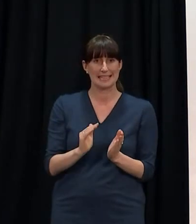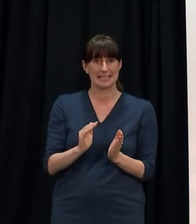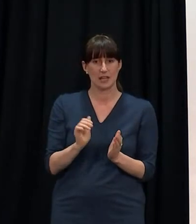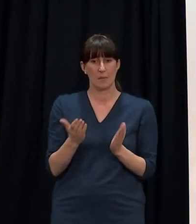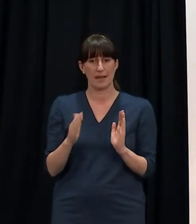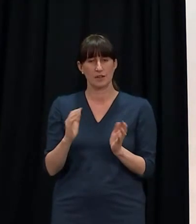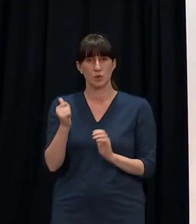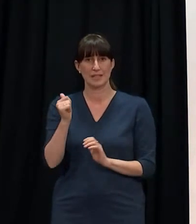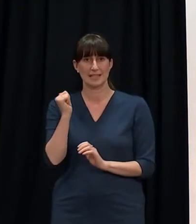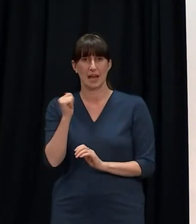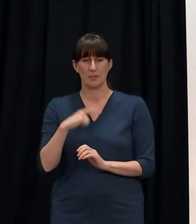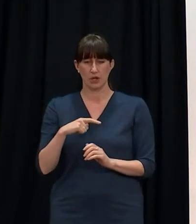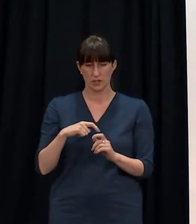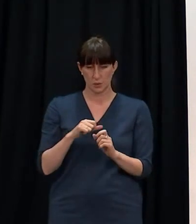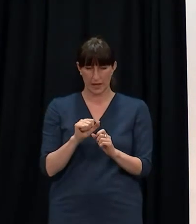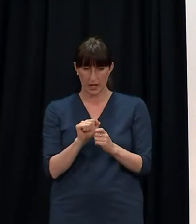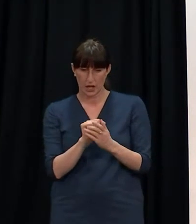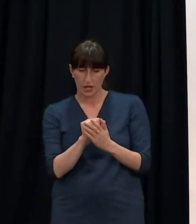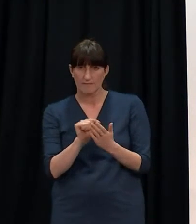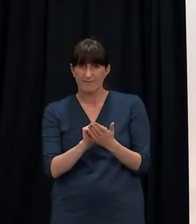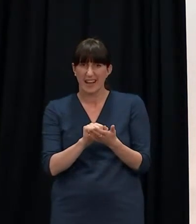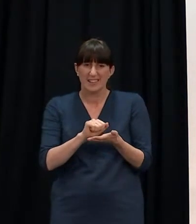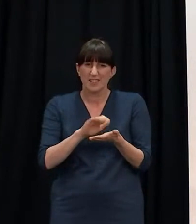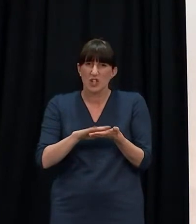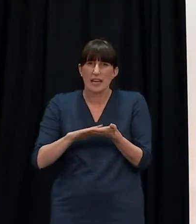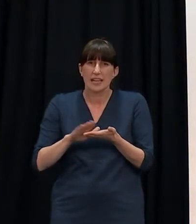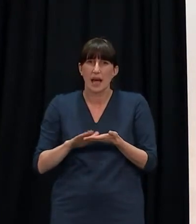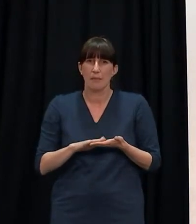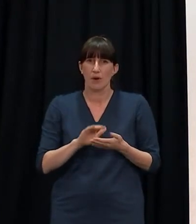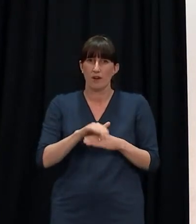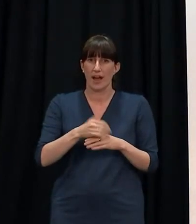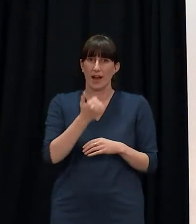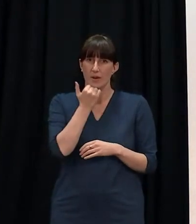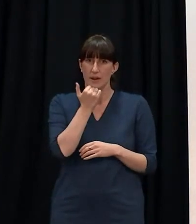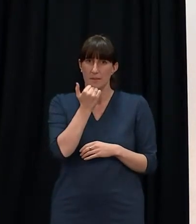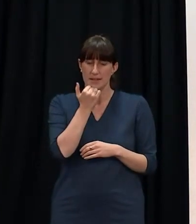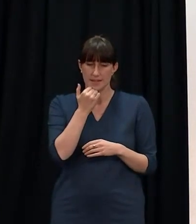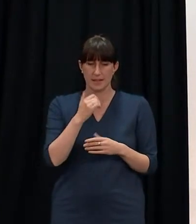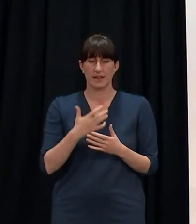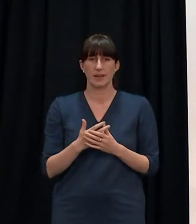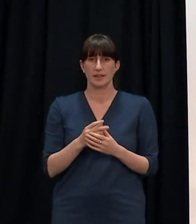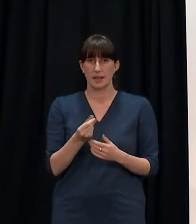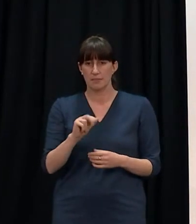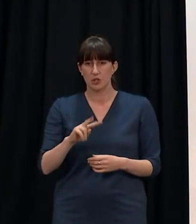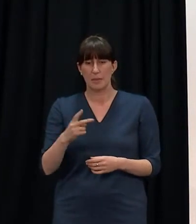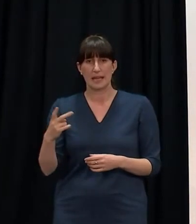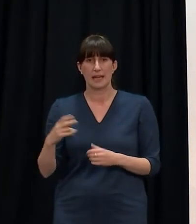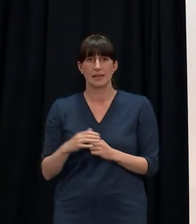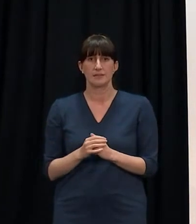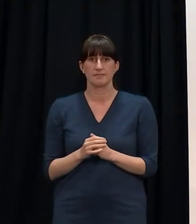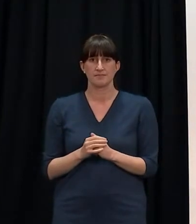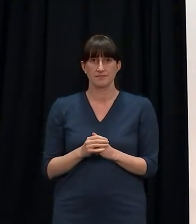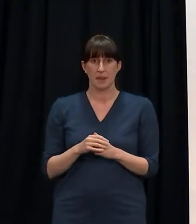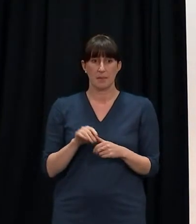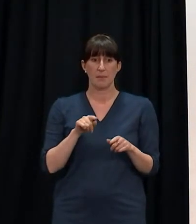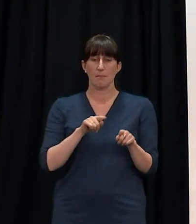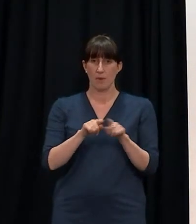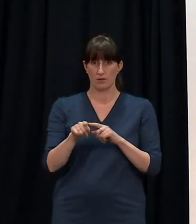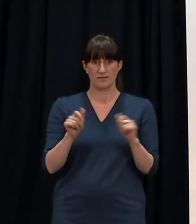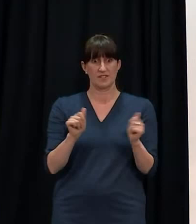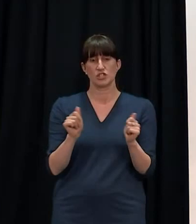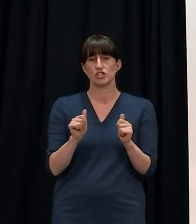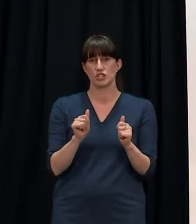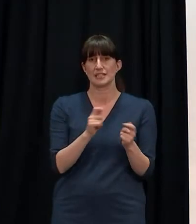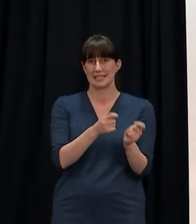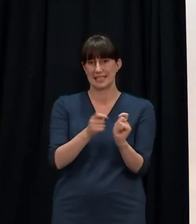new contacts being identified. Around 87% of all contacts have had a test. The focus remains on those who are the very